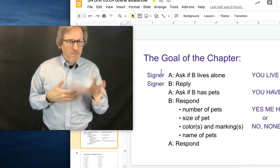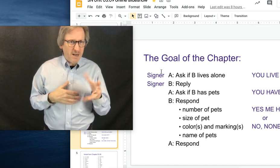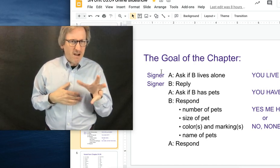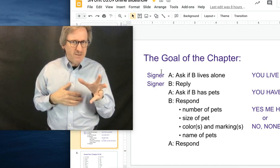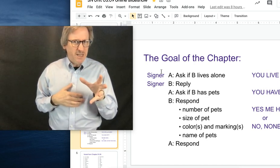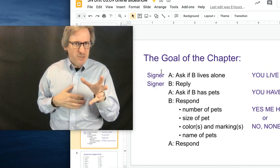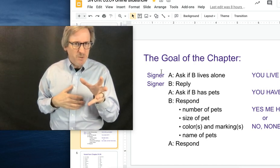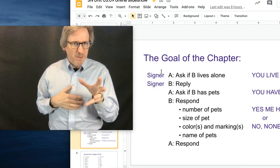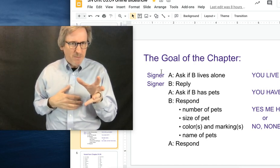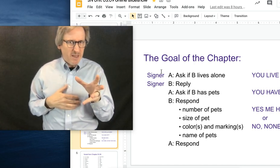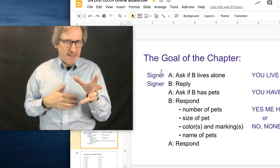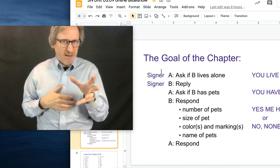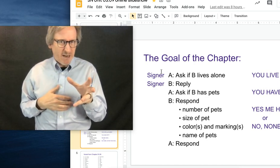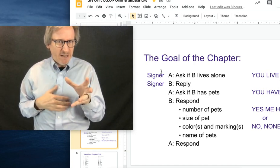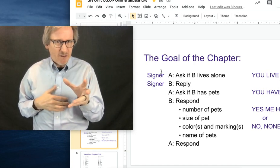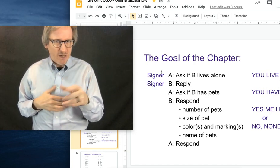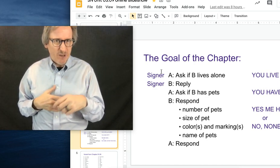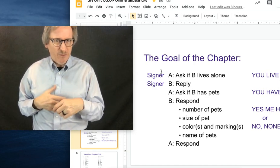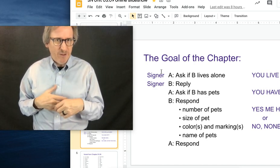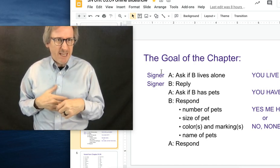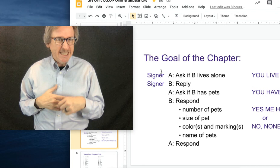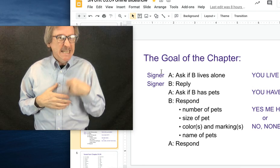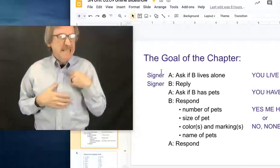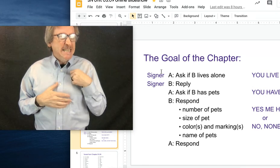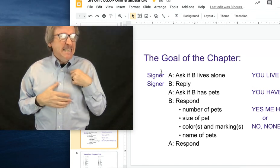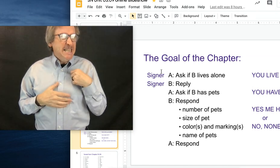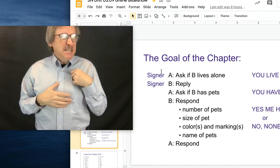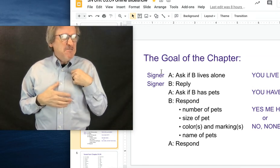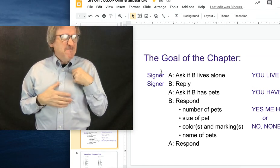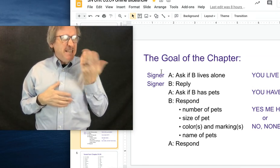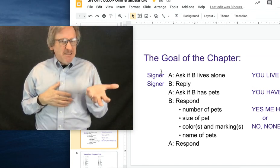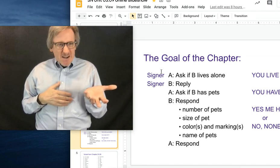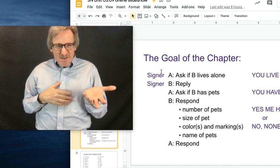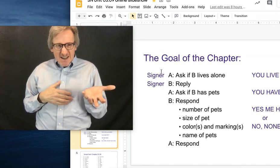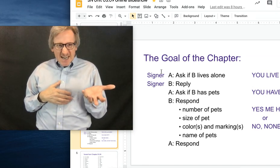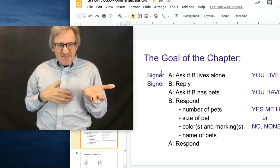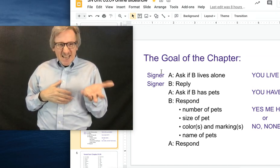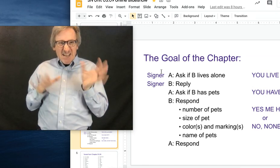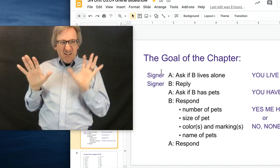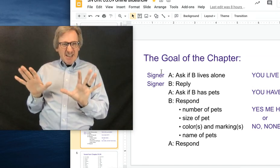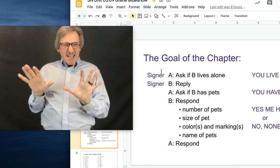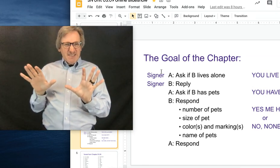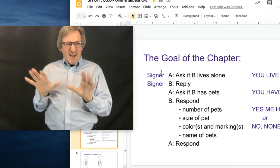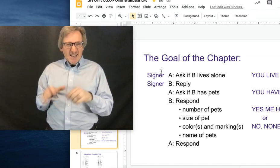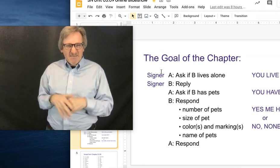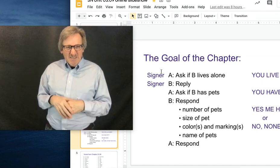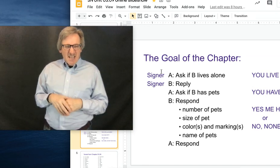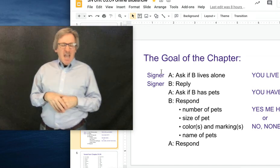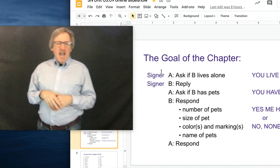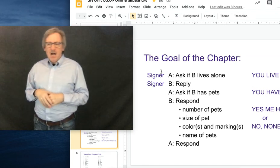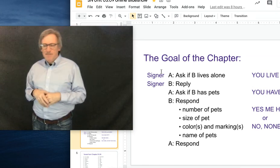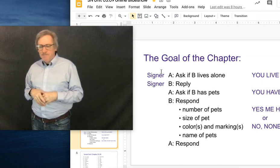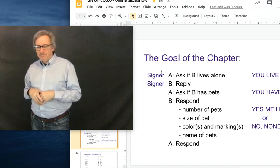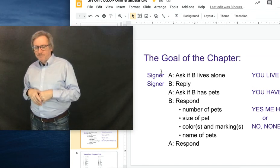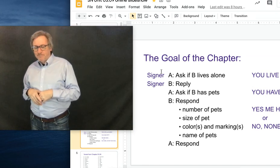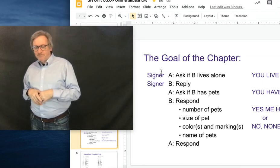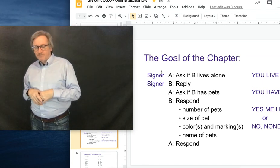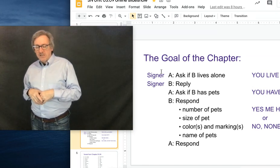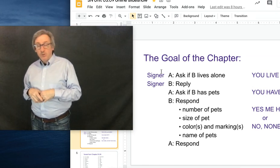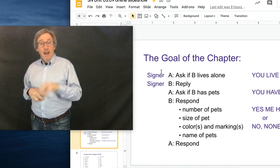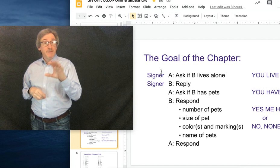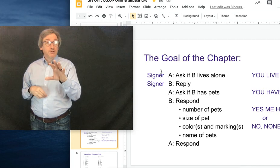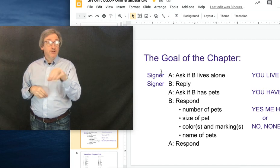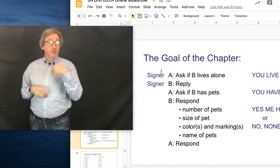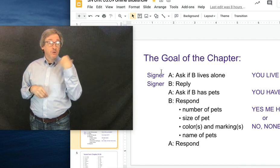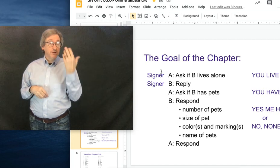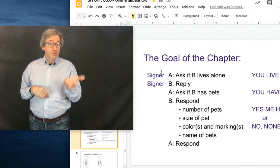We've all been in conversations with people like that, right? Where you feel like, you really don't want to be talking to me. Okay, that's fine.